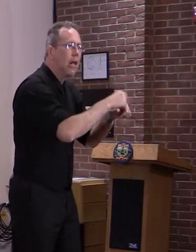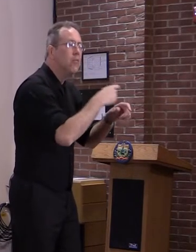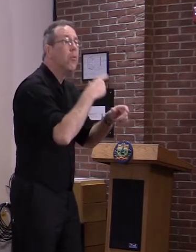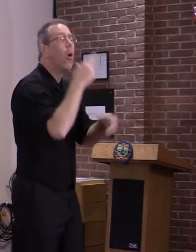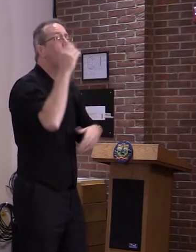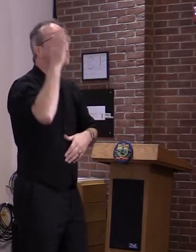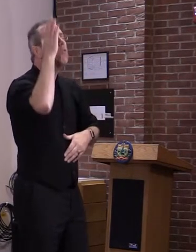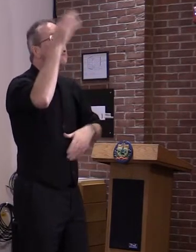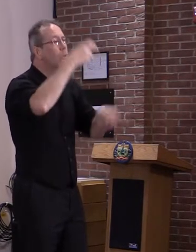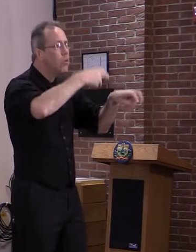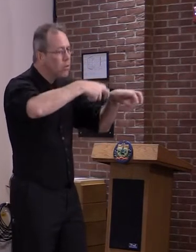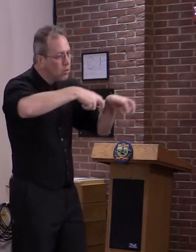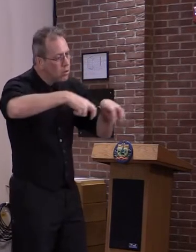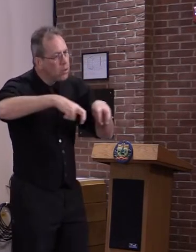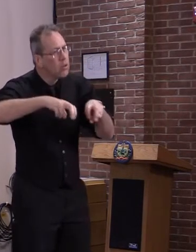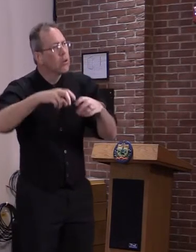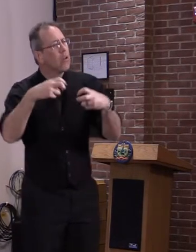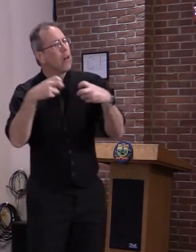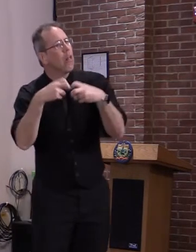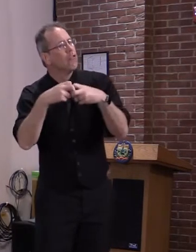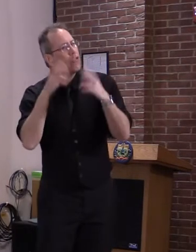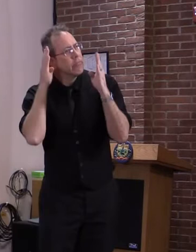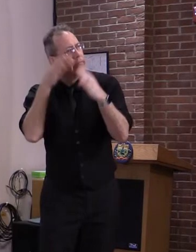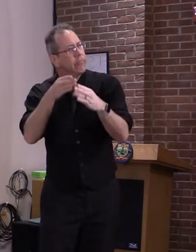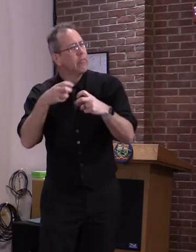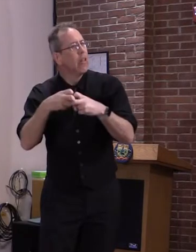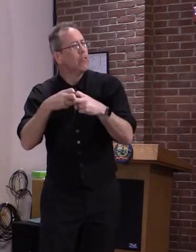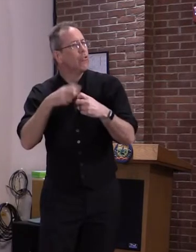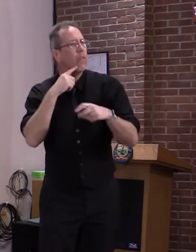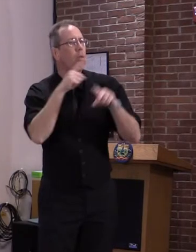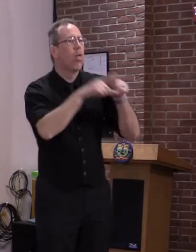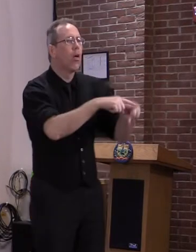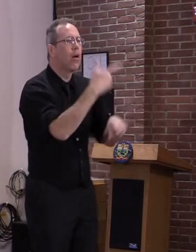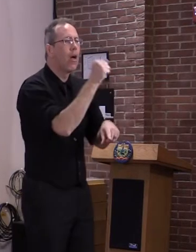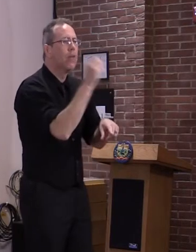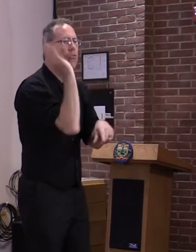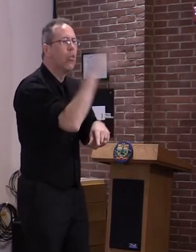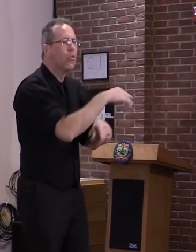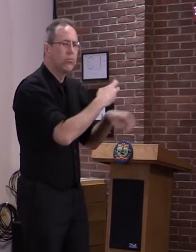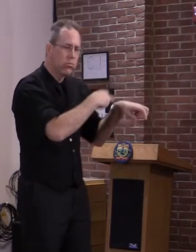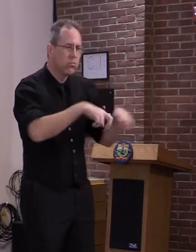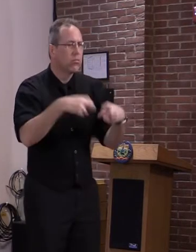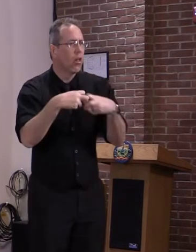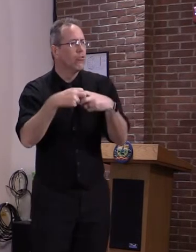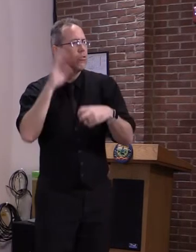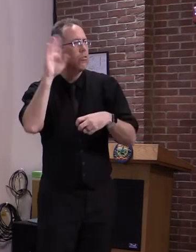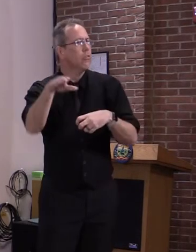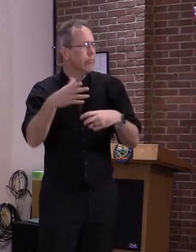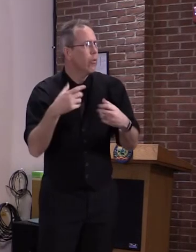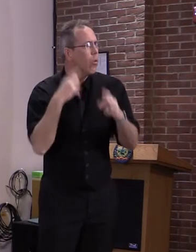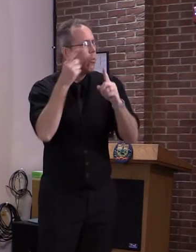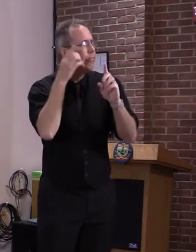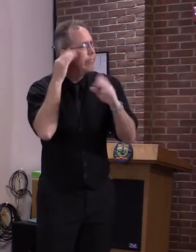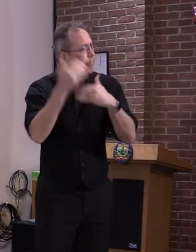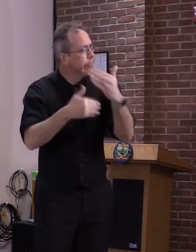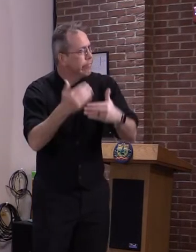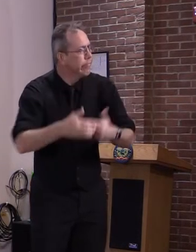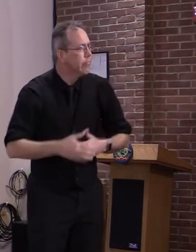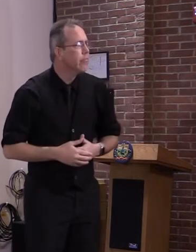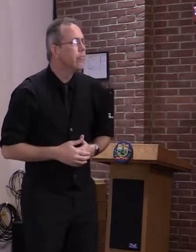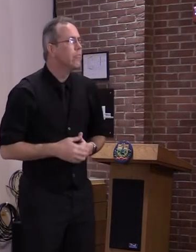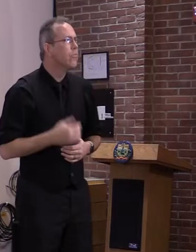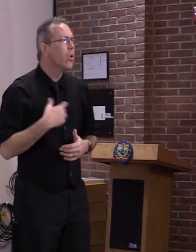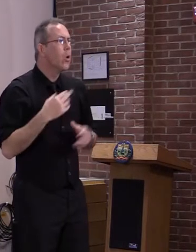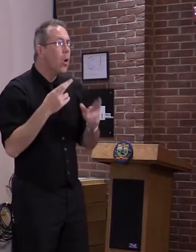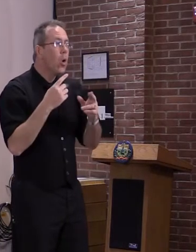should accelerate that just as quick as we possibly can so that we can be truly energy independent. So we don't have to rely